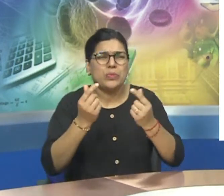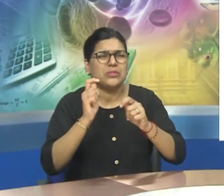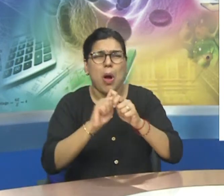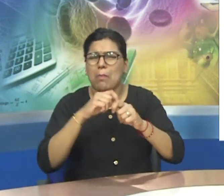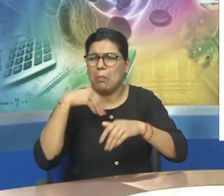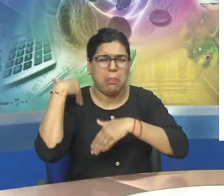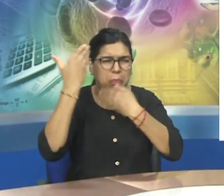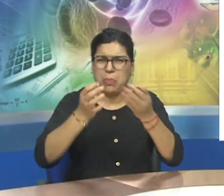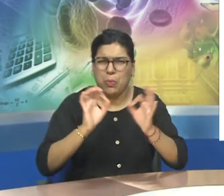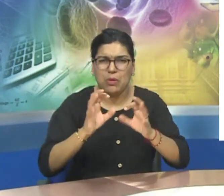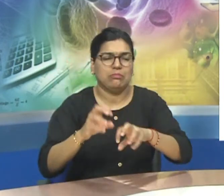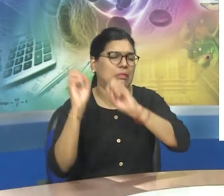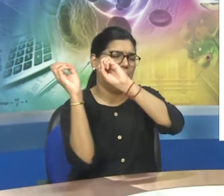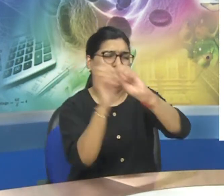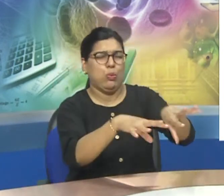working,